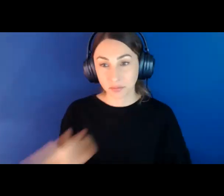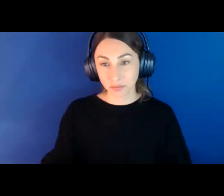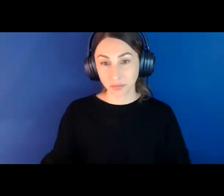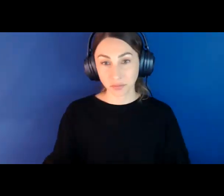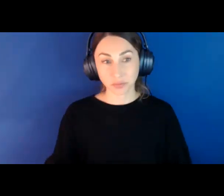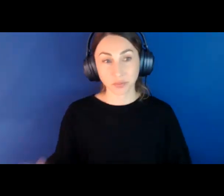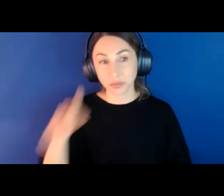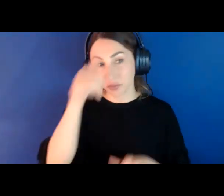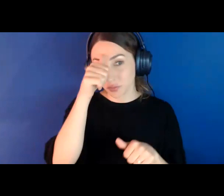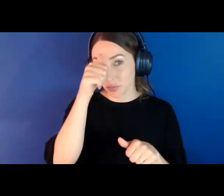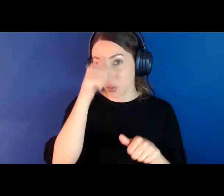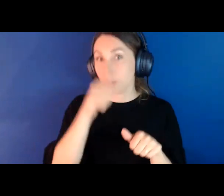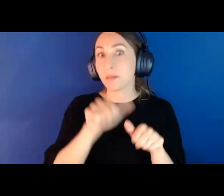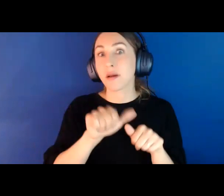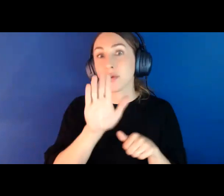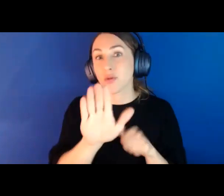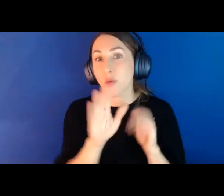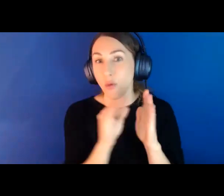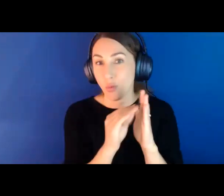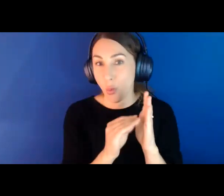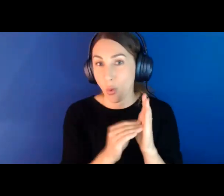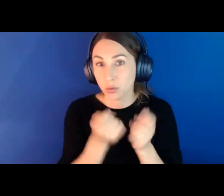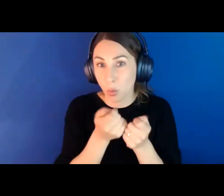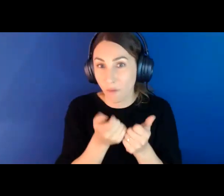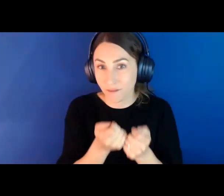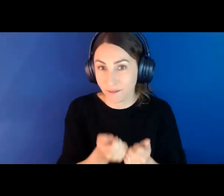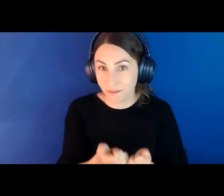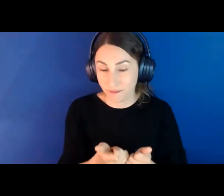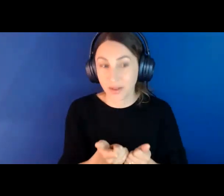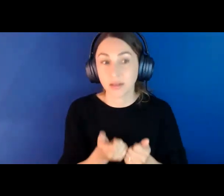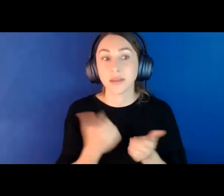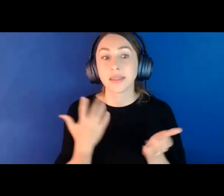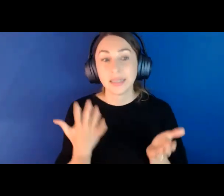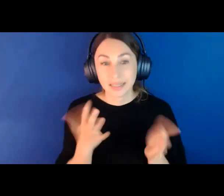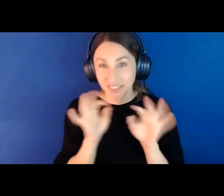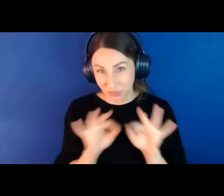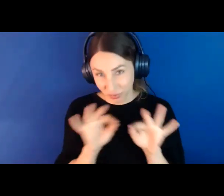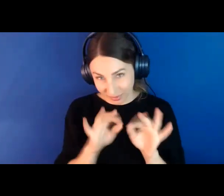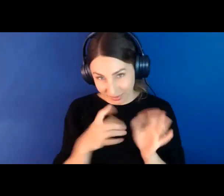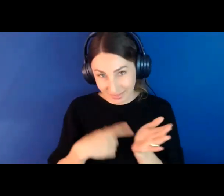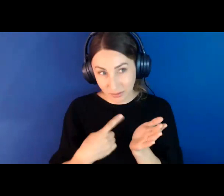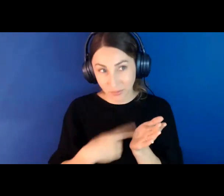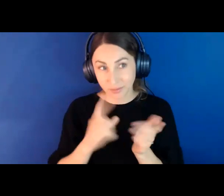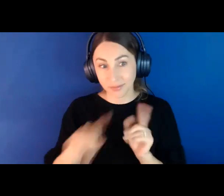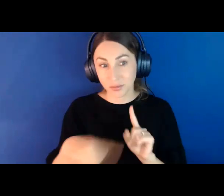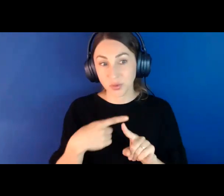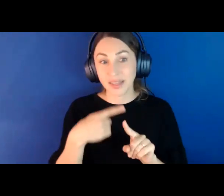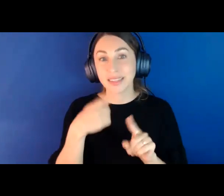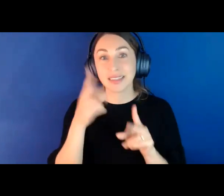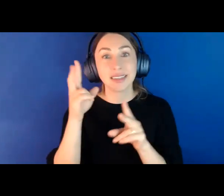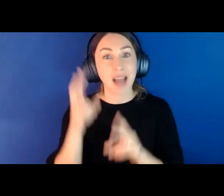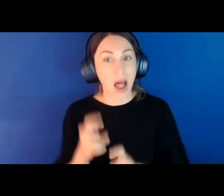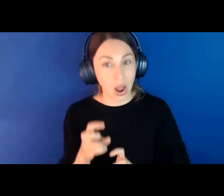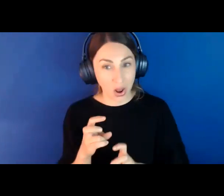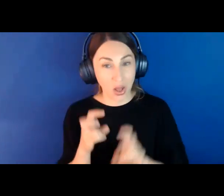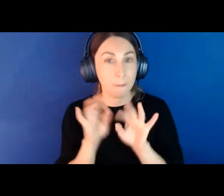Do remember to remove your notes. This is important. Sometimes when you're navigating and when you're downloading a